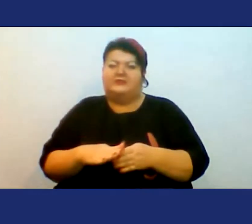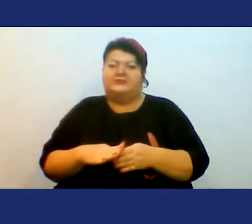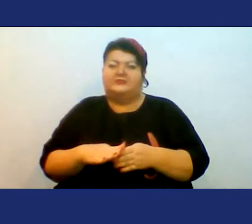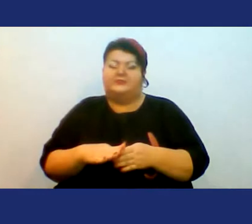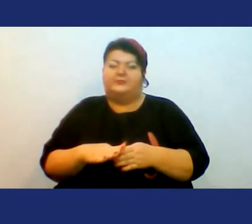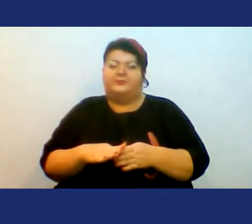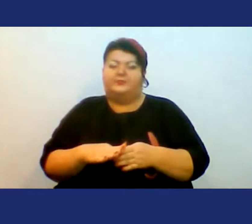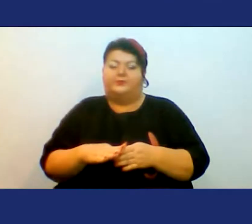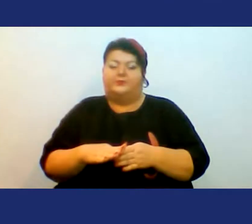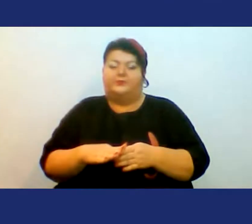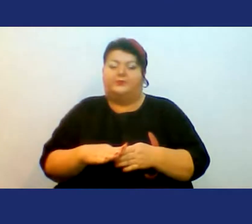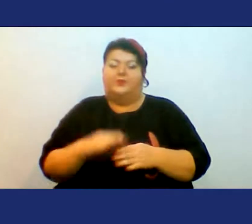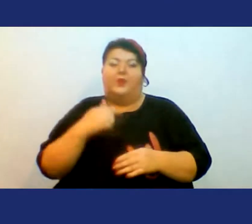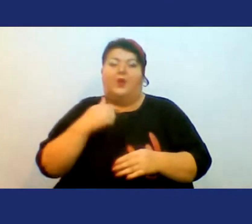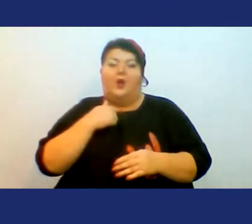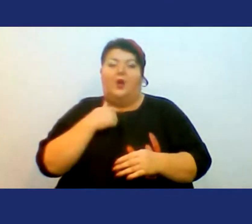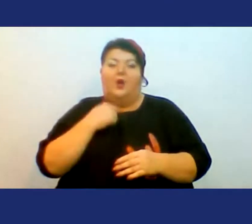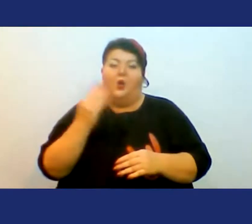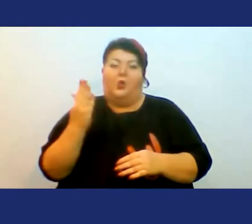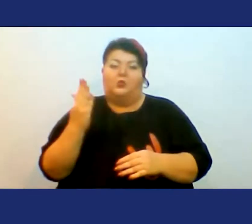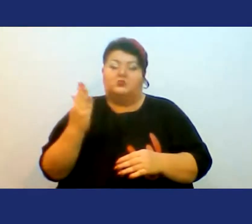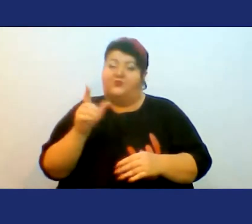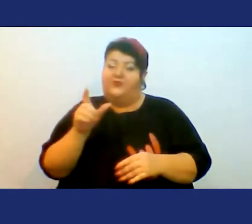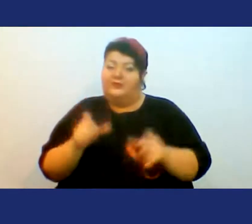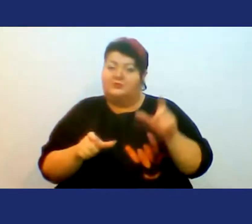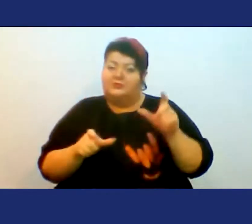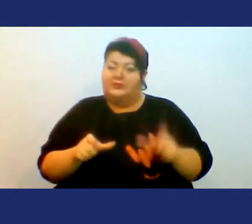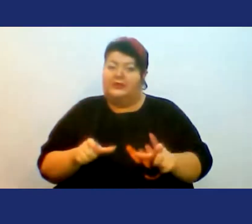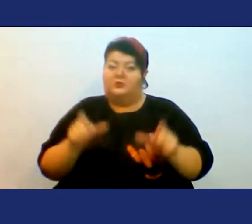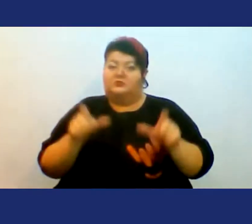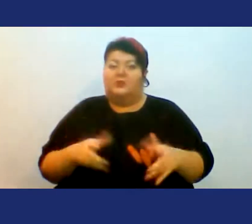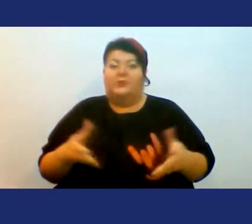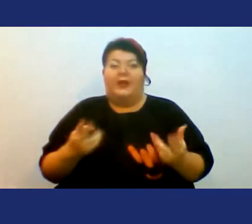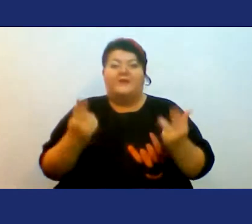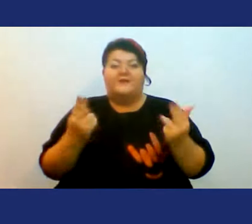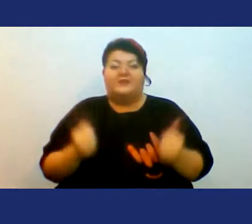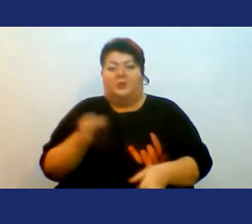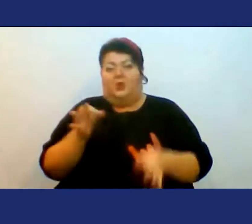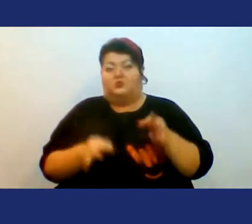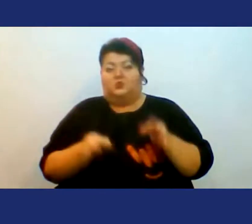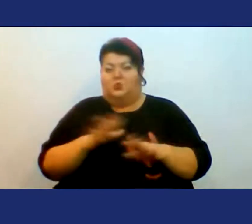the importance for the government to study the best practices of